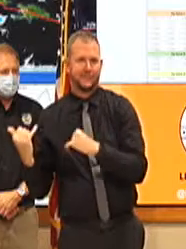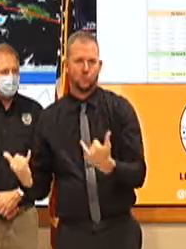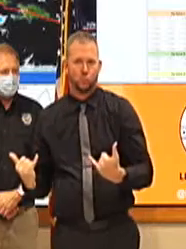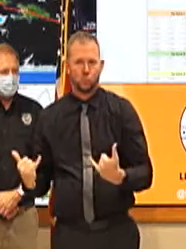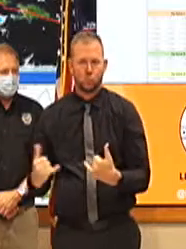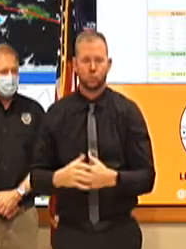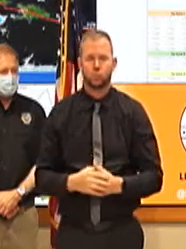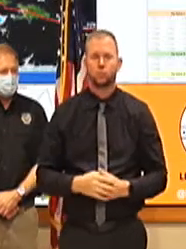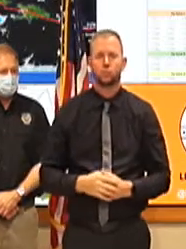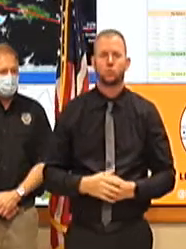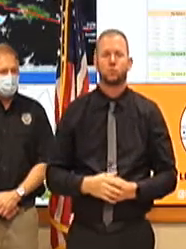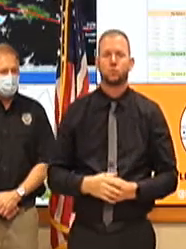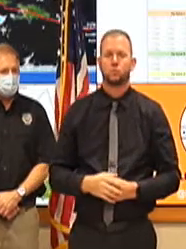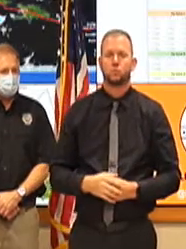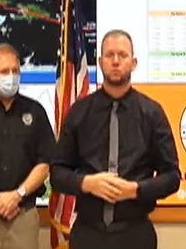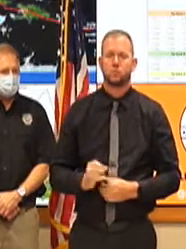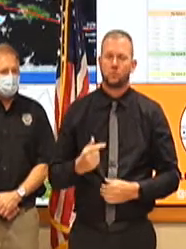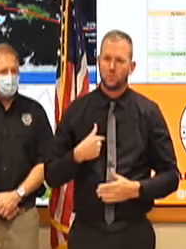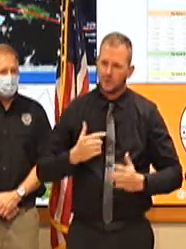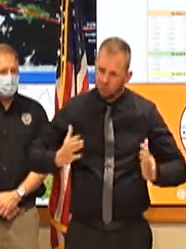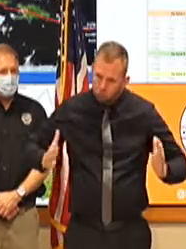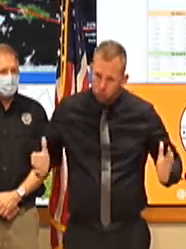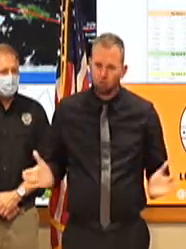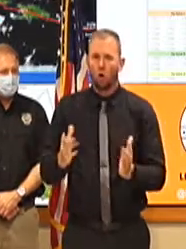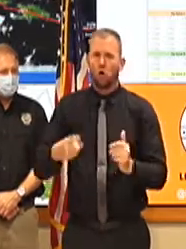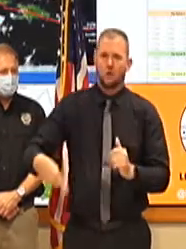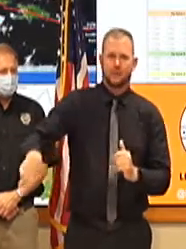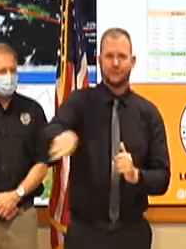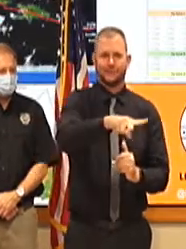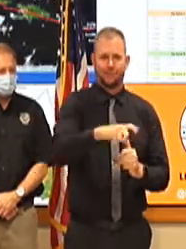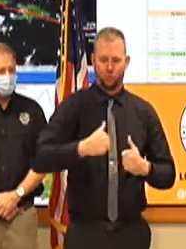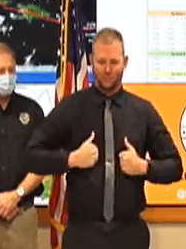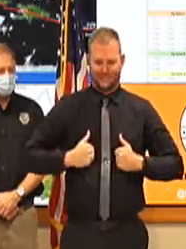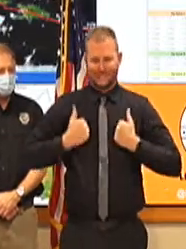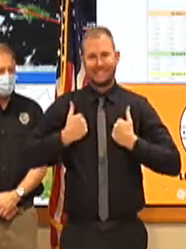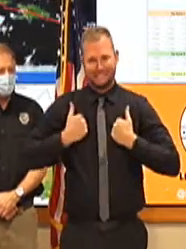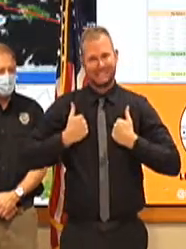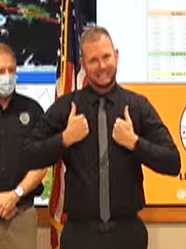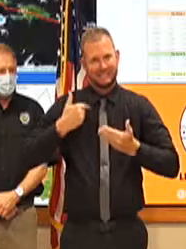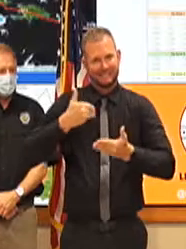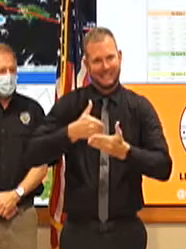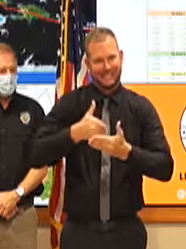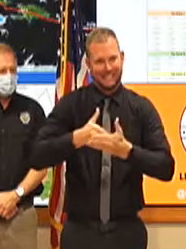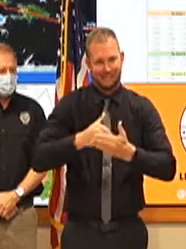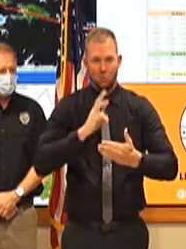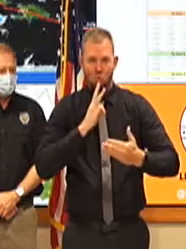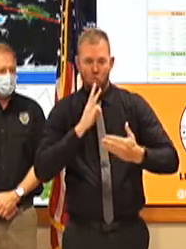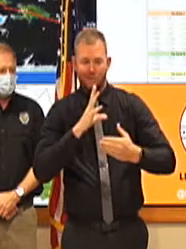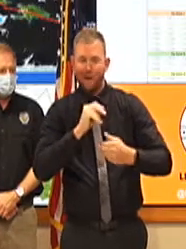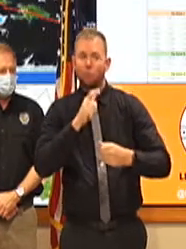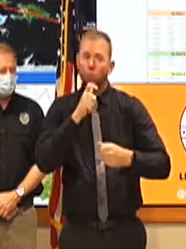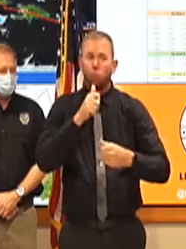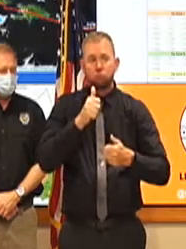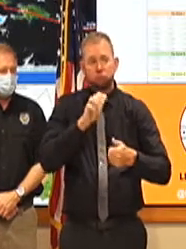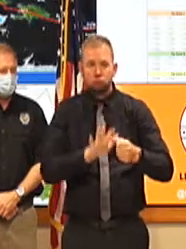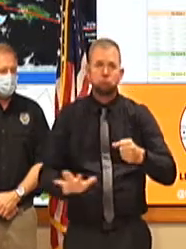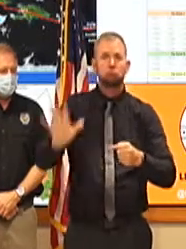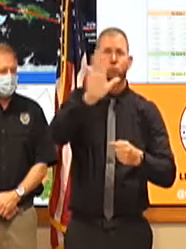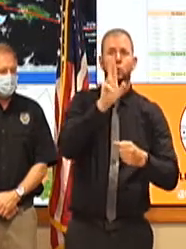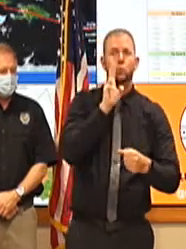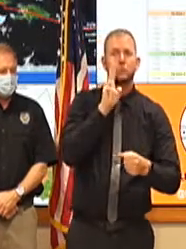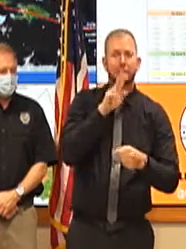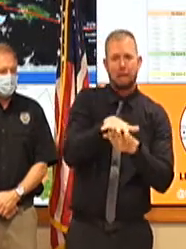people in that area, but quite frankly, throughout the entire city of Houston, to take this